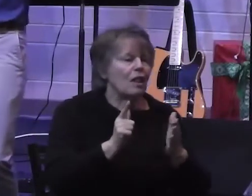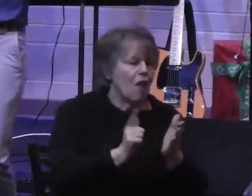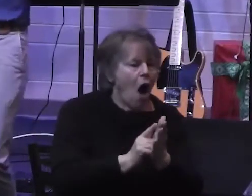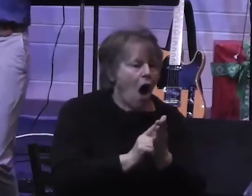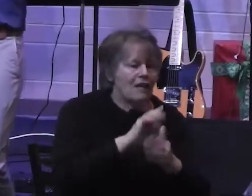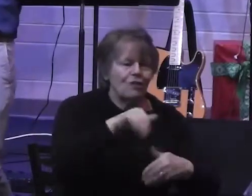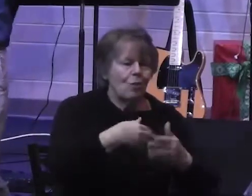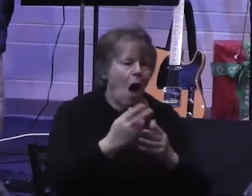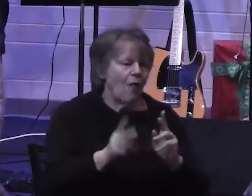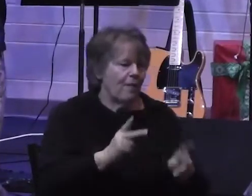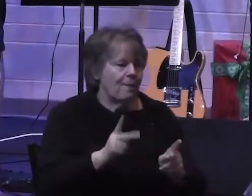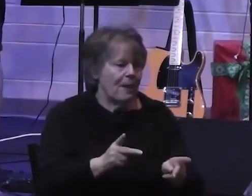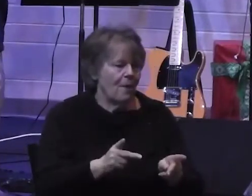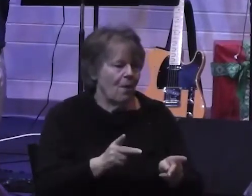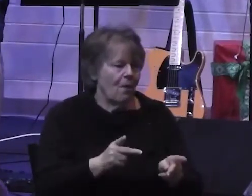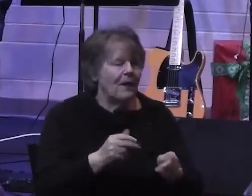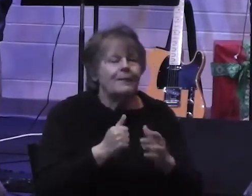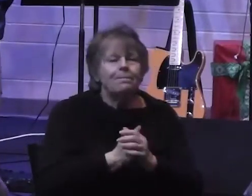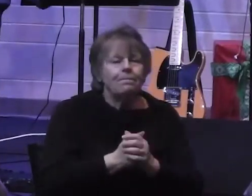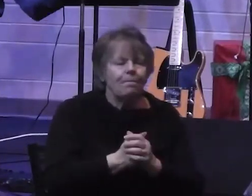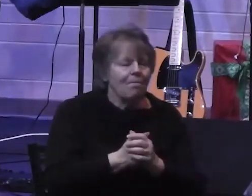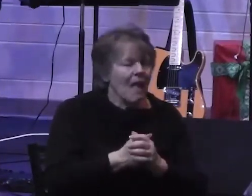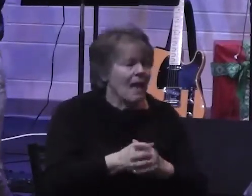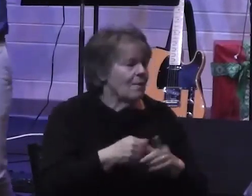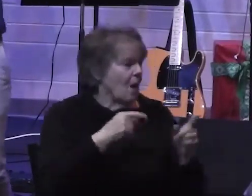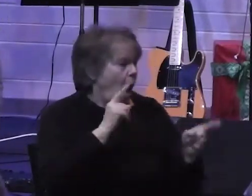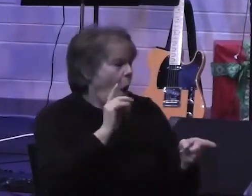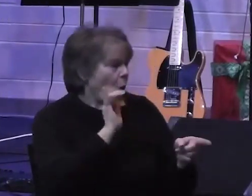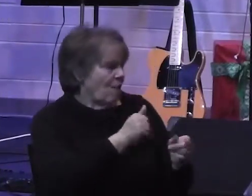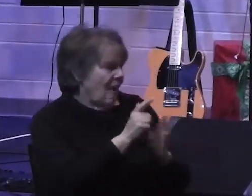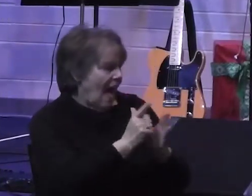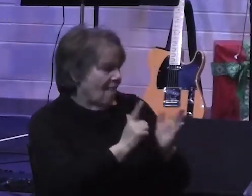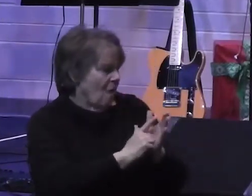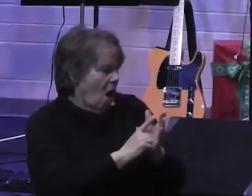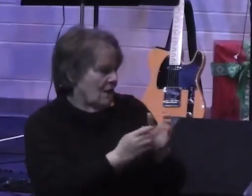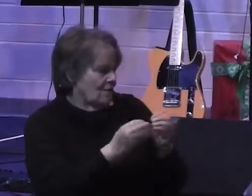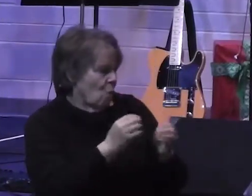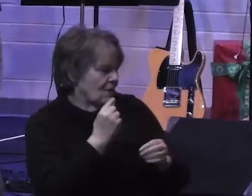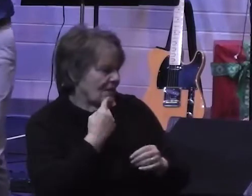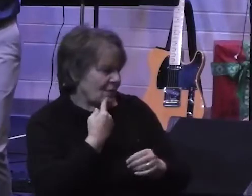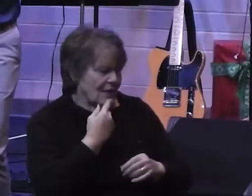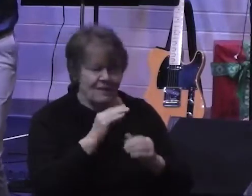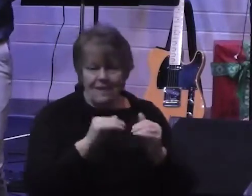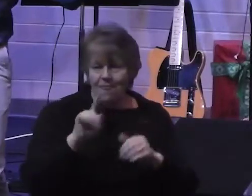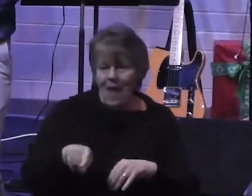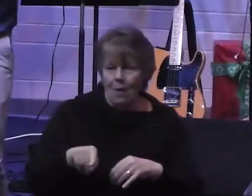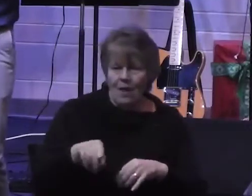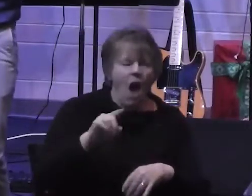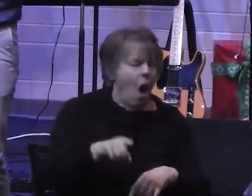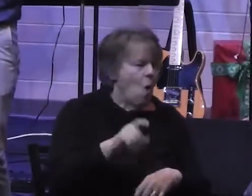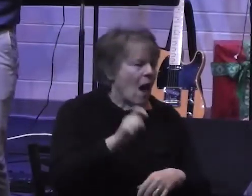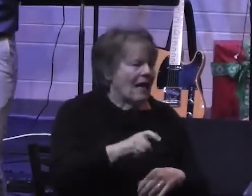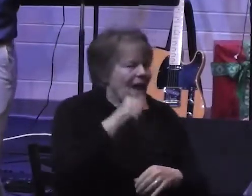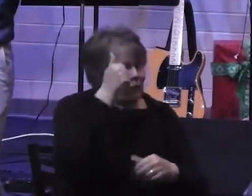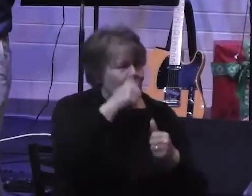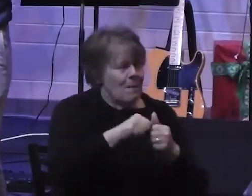every day with 600 laws, trying to keep them in balance. Like, oh, this one's heavier, but this one's lighter, and I got to remember to scrub for 7 days, but I